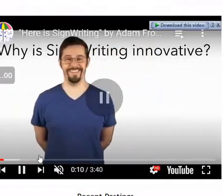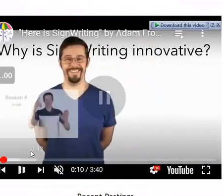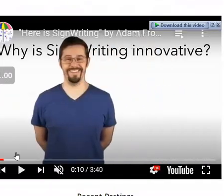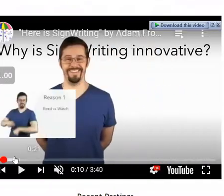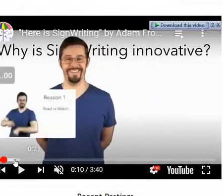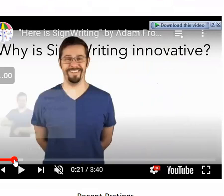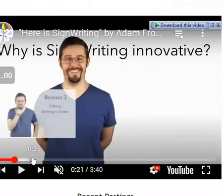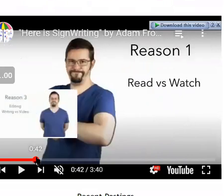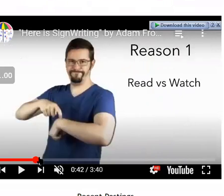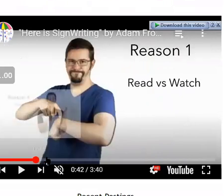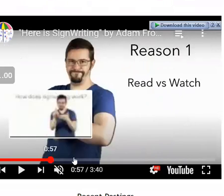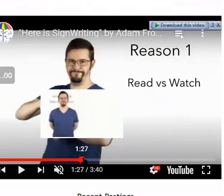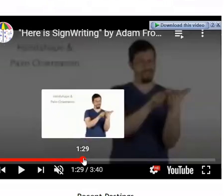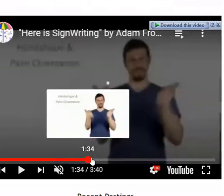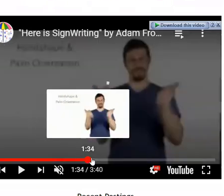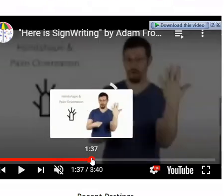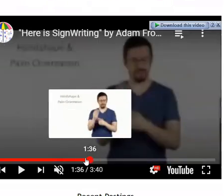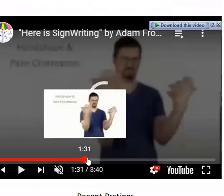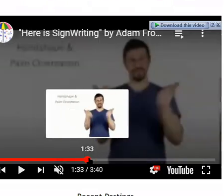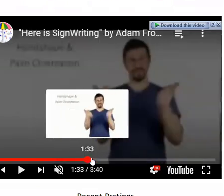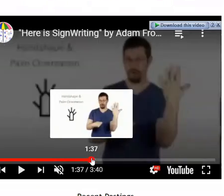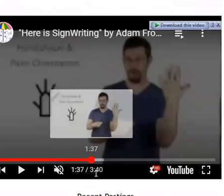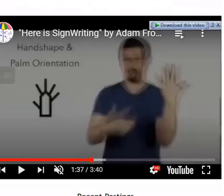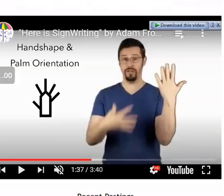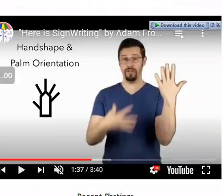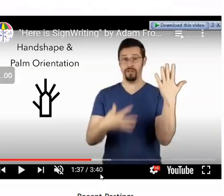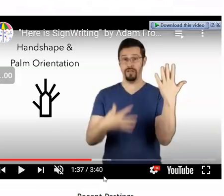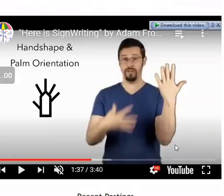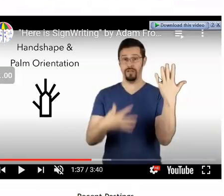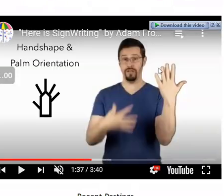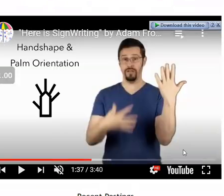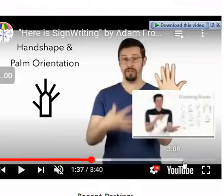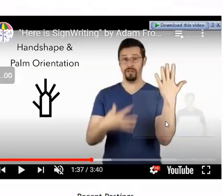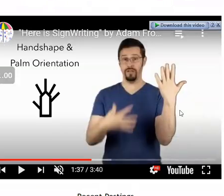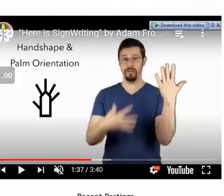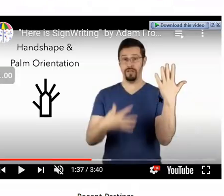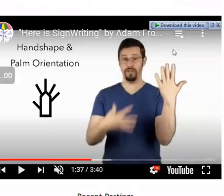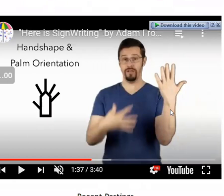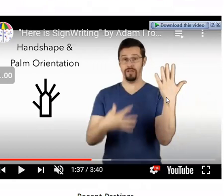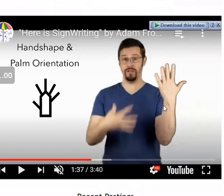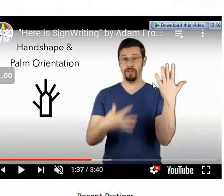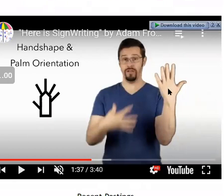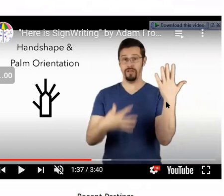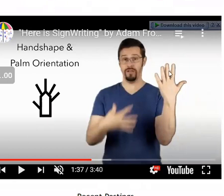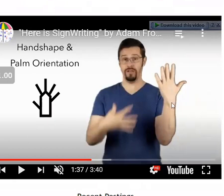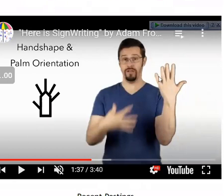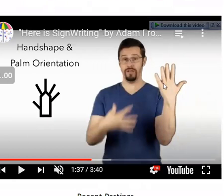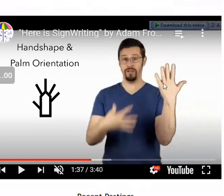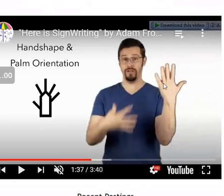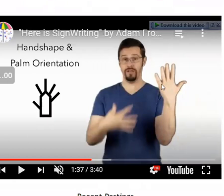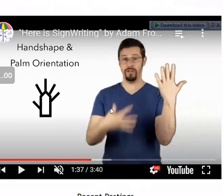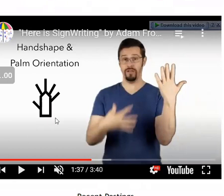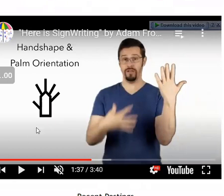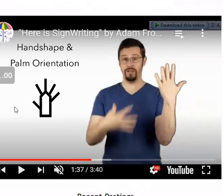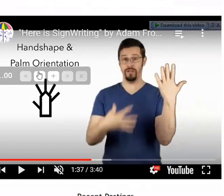have some signs here in the video. Yeah, so for example, right now he's holding his hand in a specific